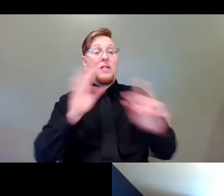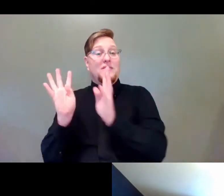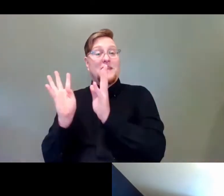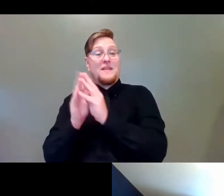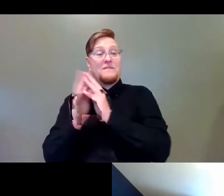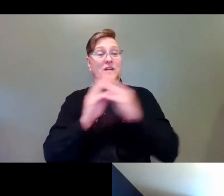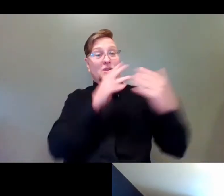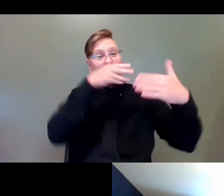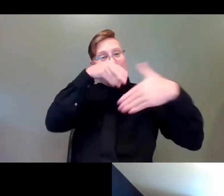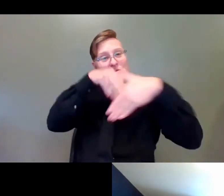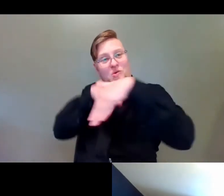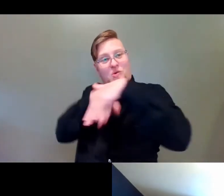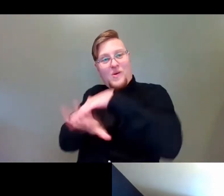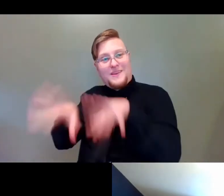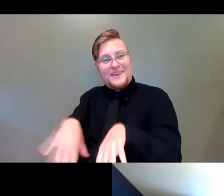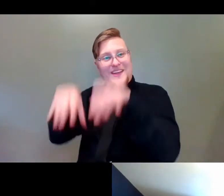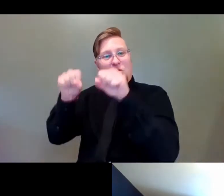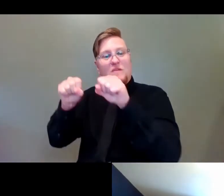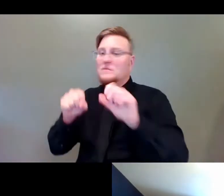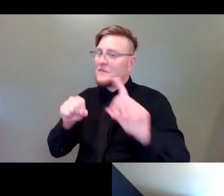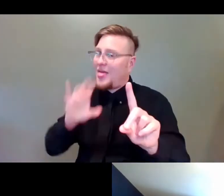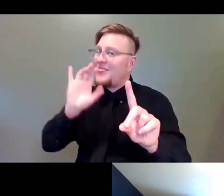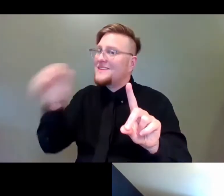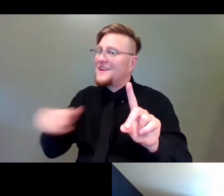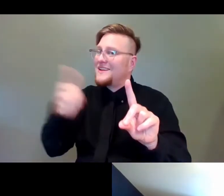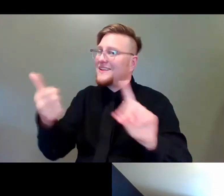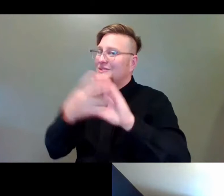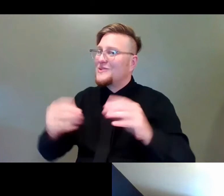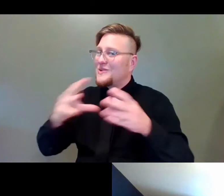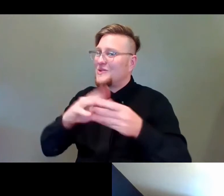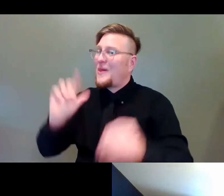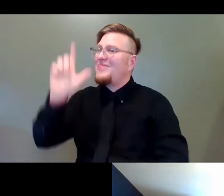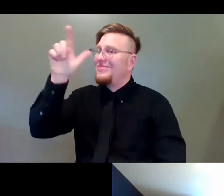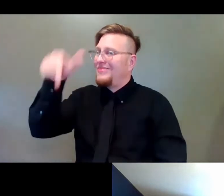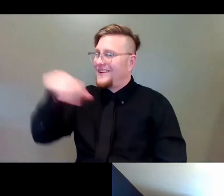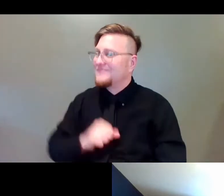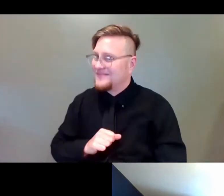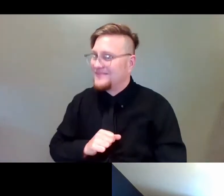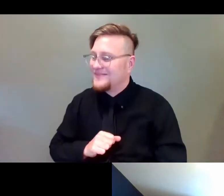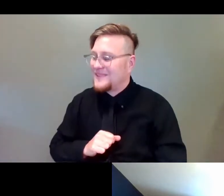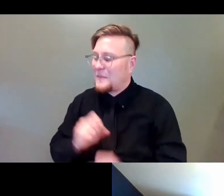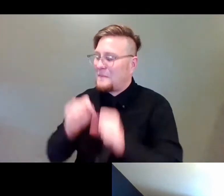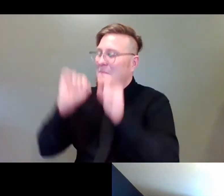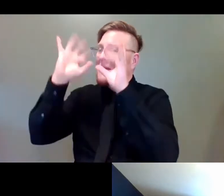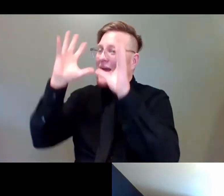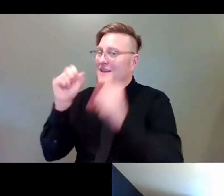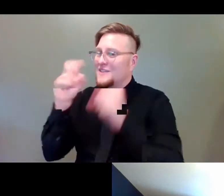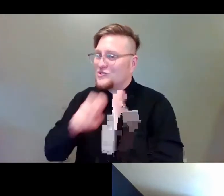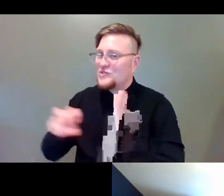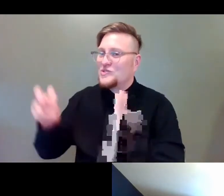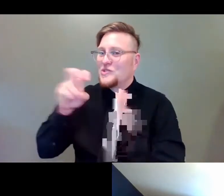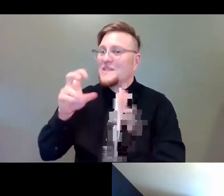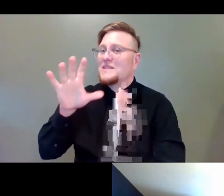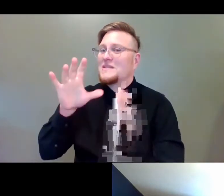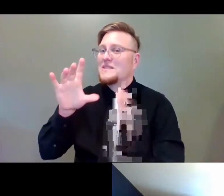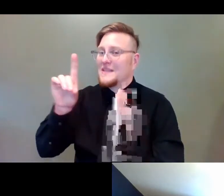take over. And that is a whole other story about the whole amazing journey that disabled women